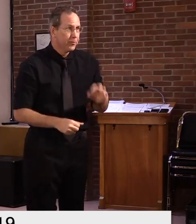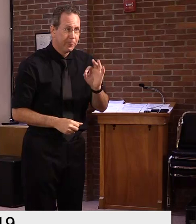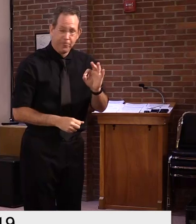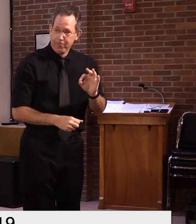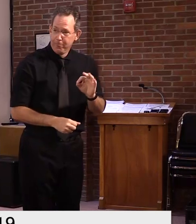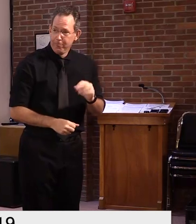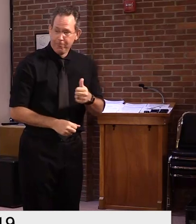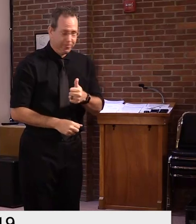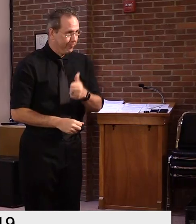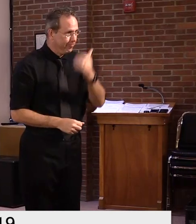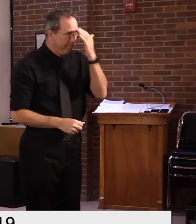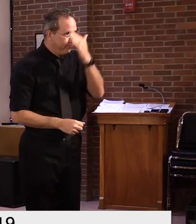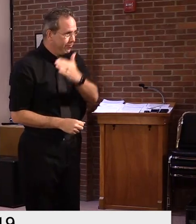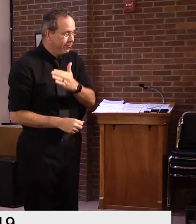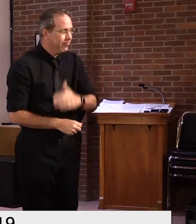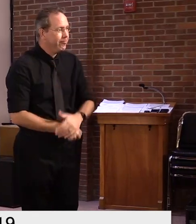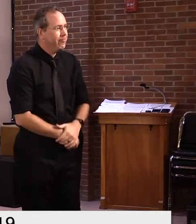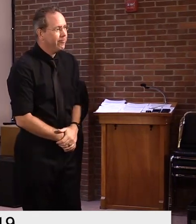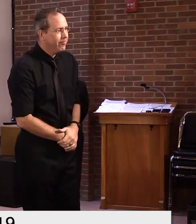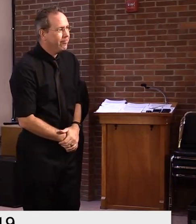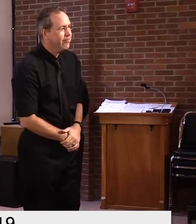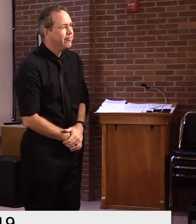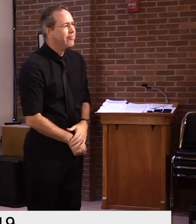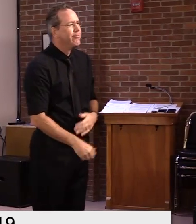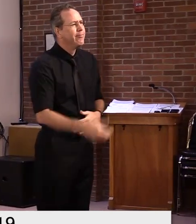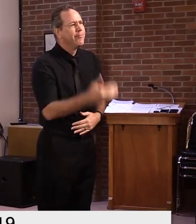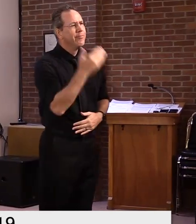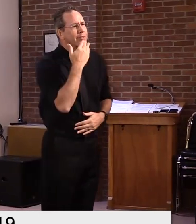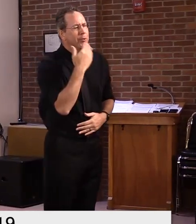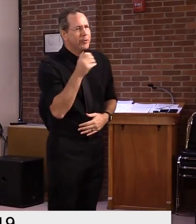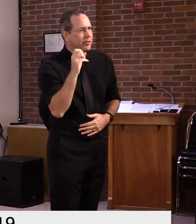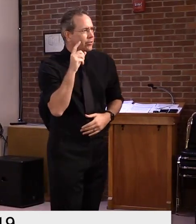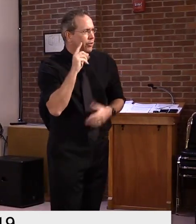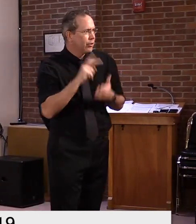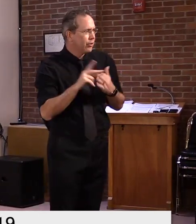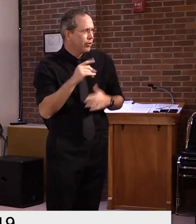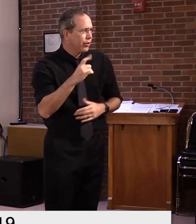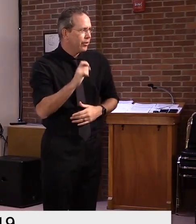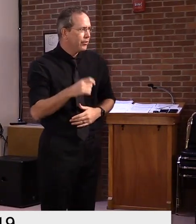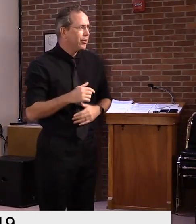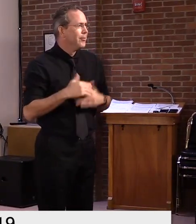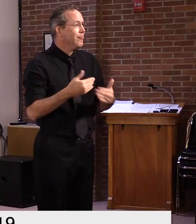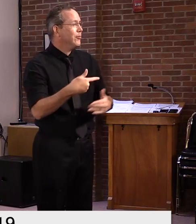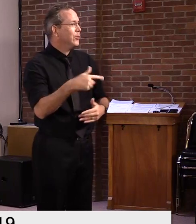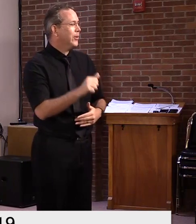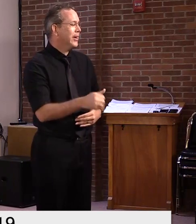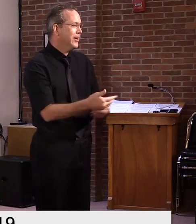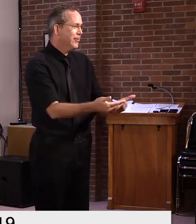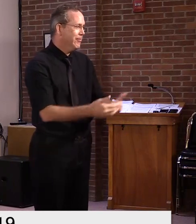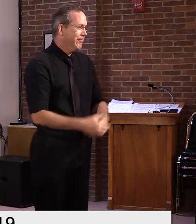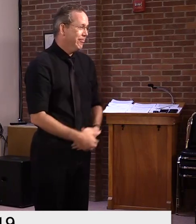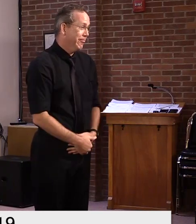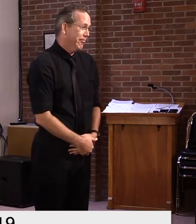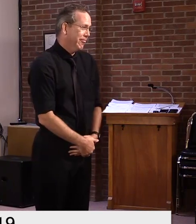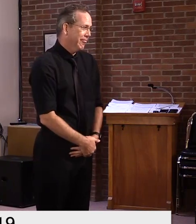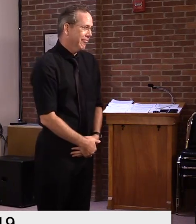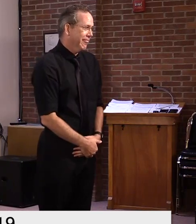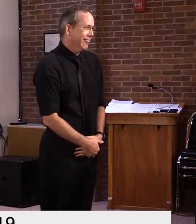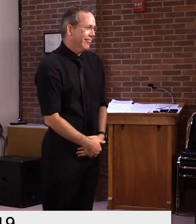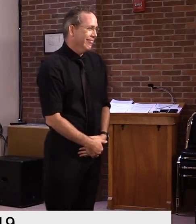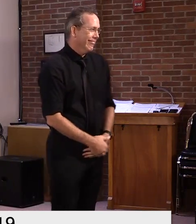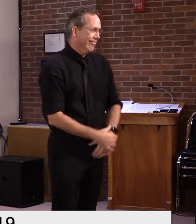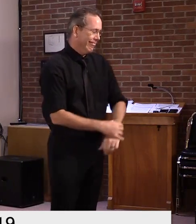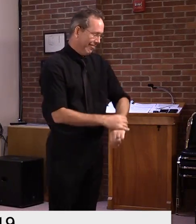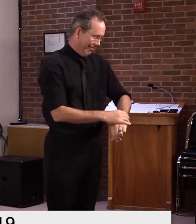Thank you, Secretary Curley. With that, we'll open up to questions. Okay, we're gonna start in the room, as always, Calvin. All